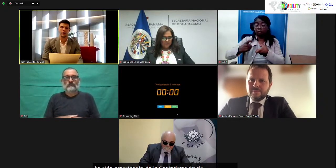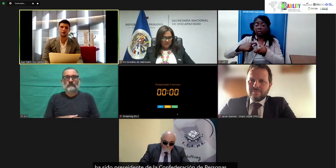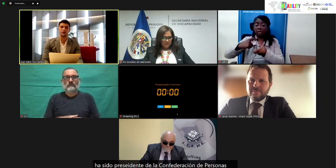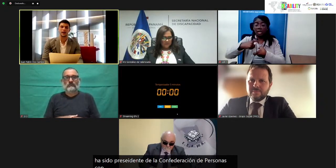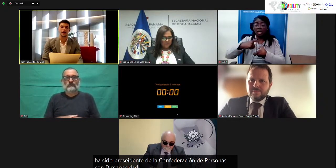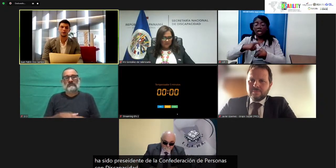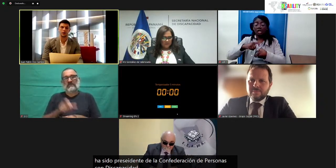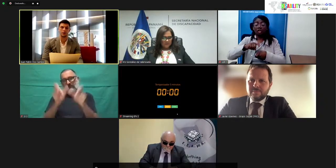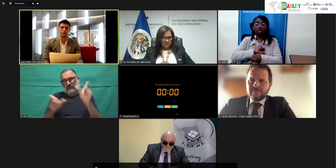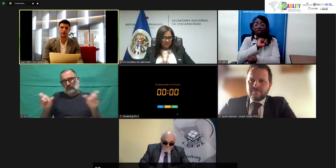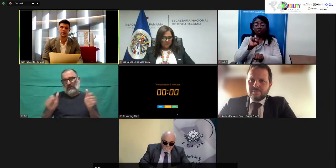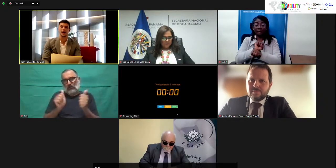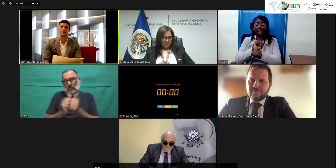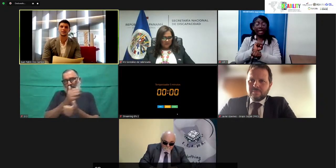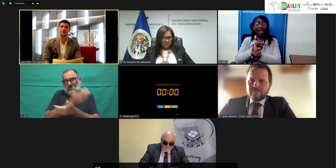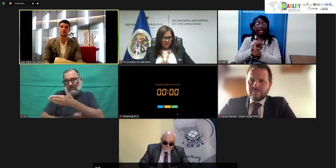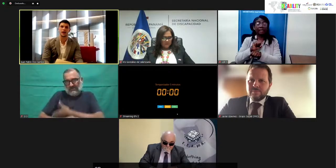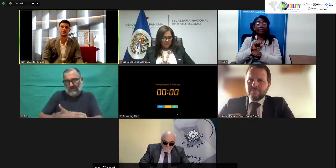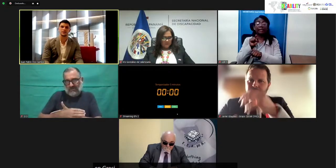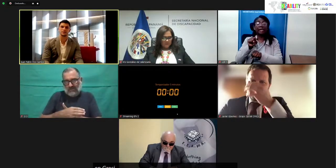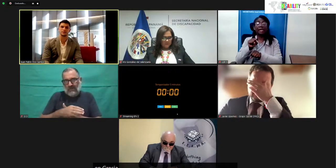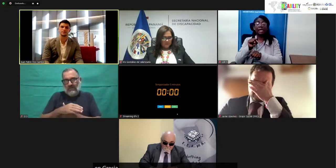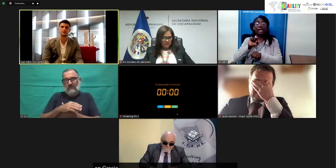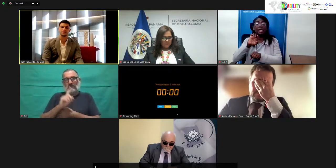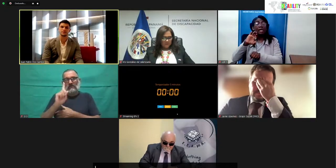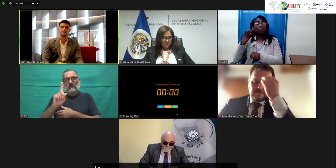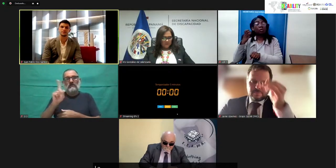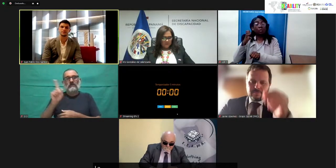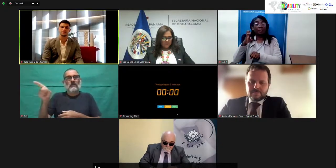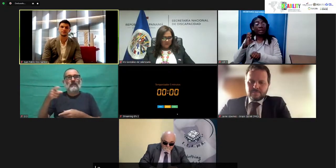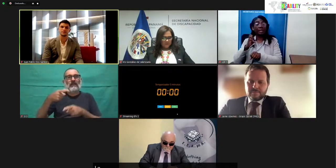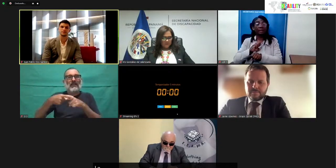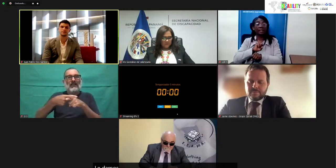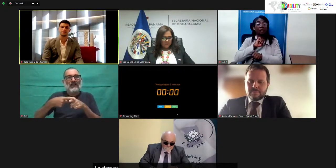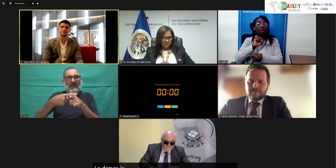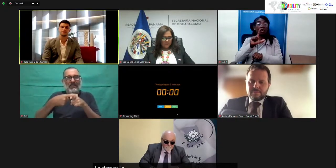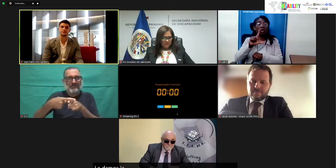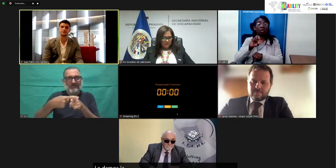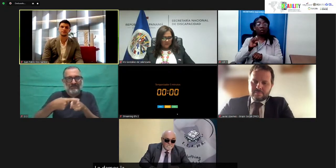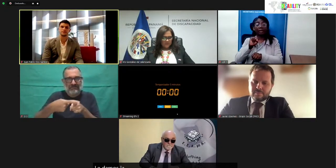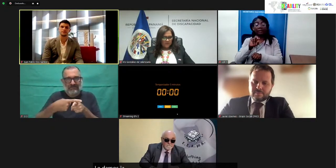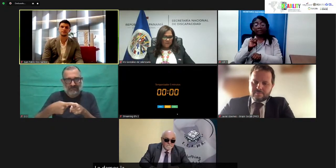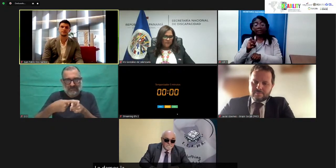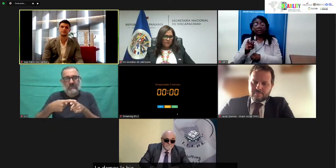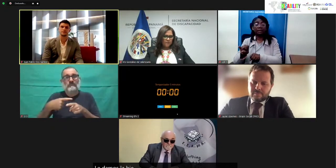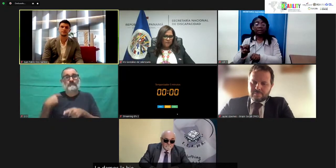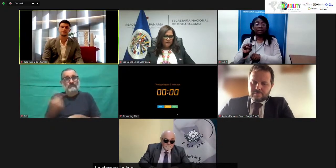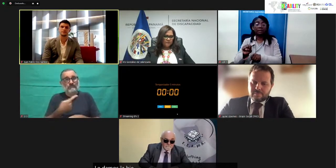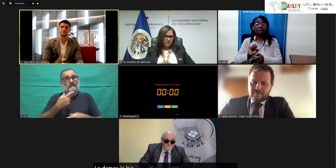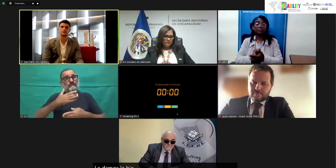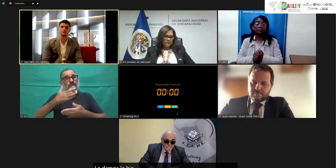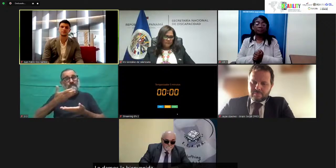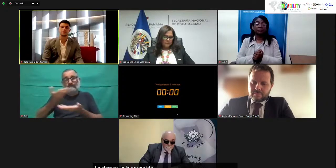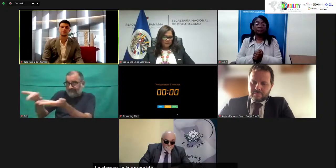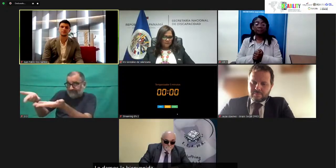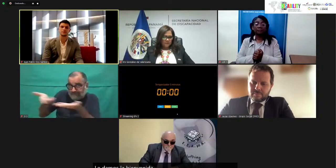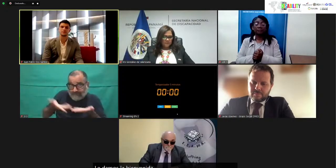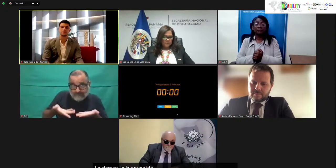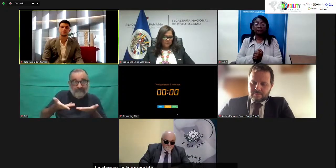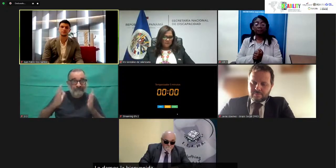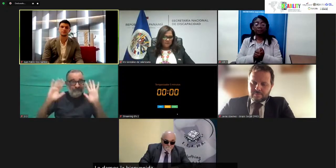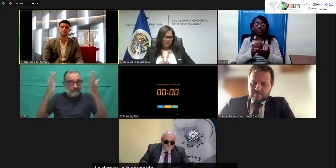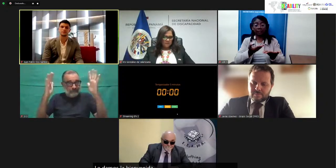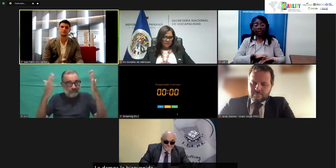a member of the economic group and you we welcome mr dennis the floor is yours please